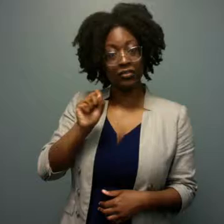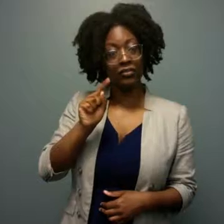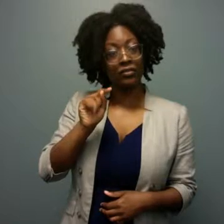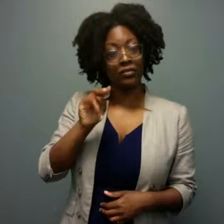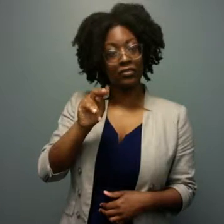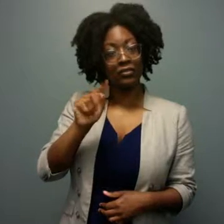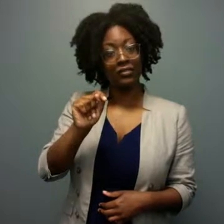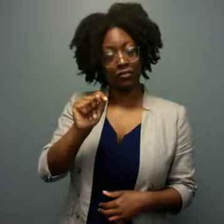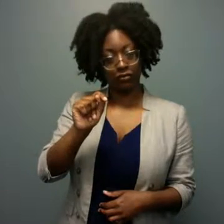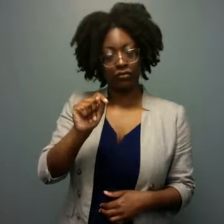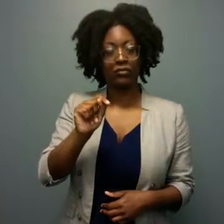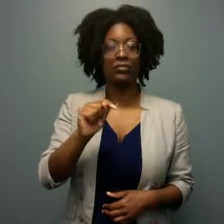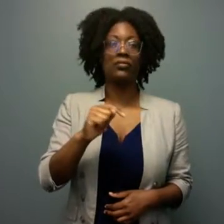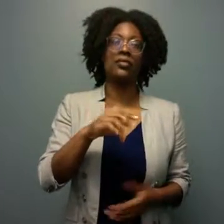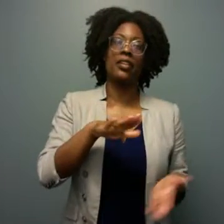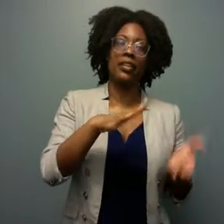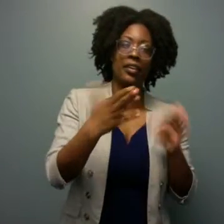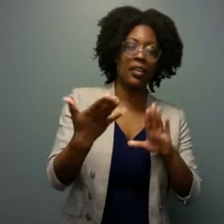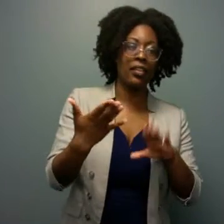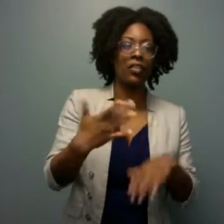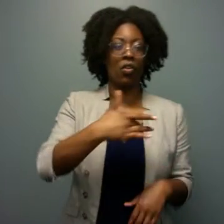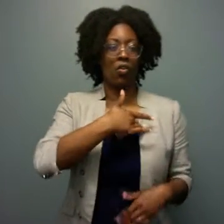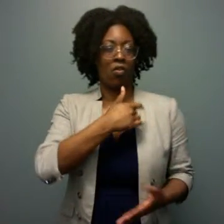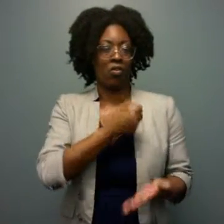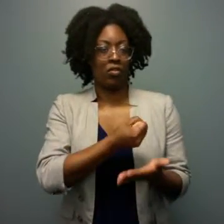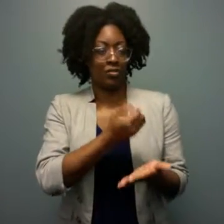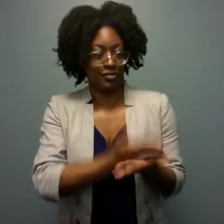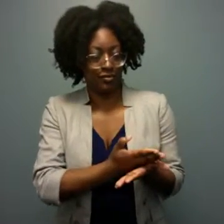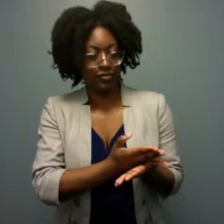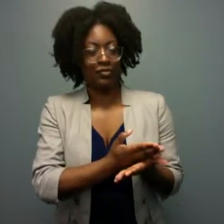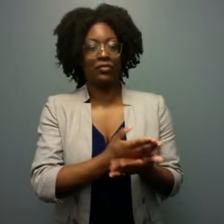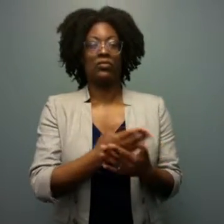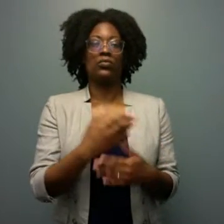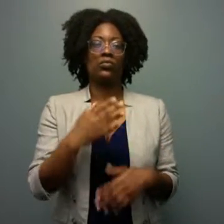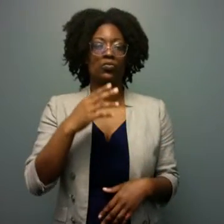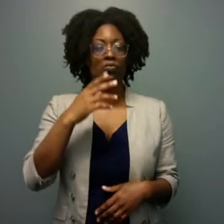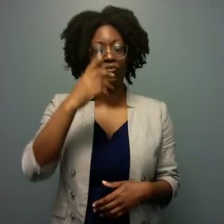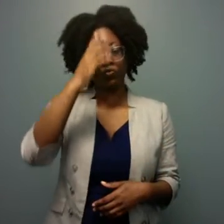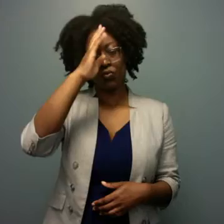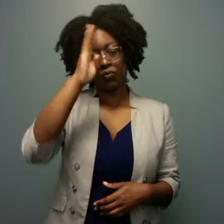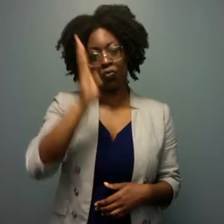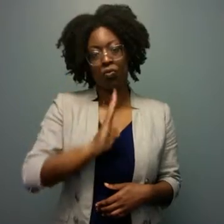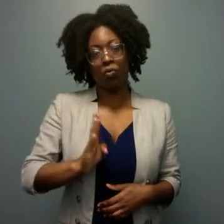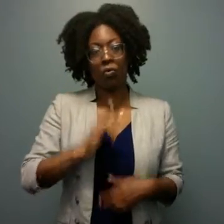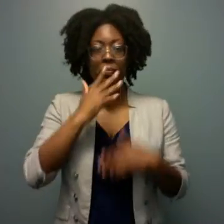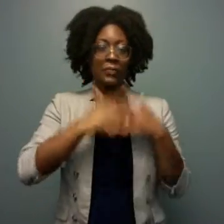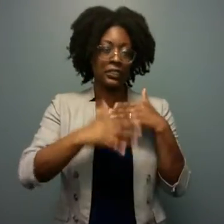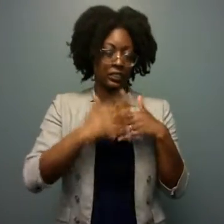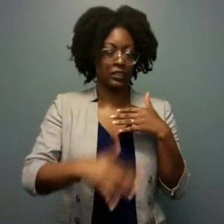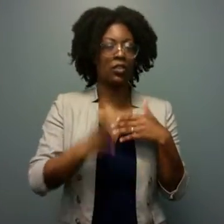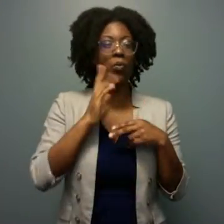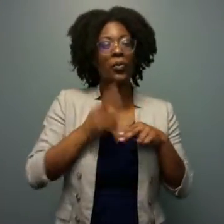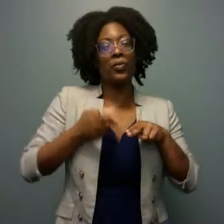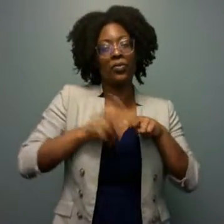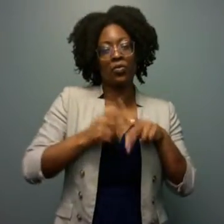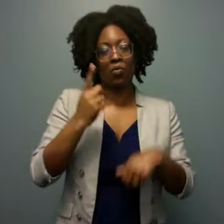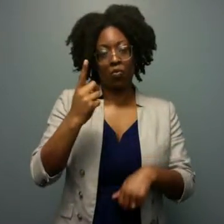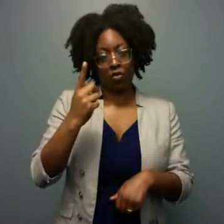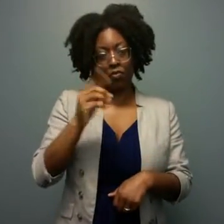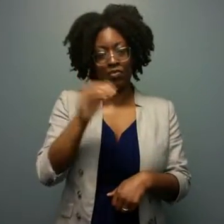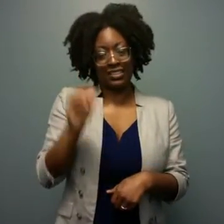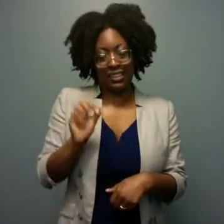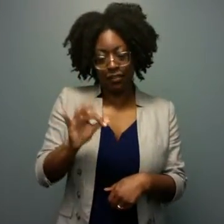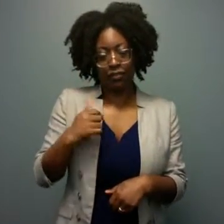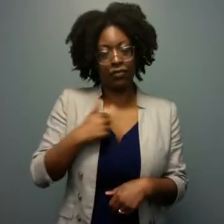attack, stroke, or bleeding increases by approximately 1%. Discussion with your cardiologist and nursing staff following